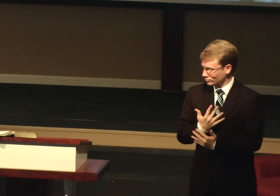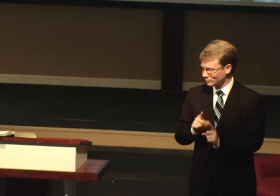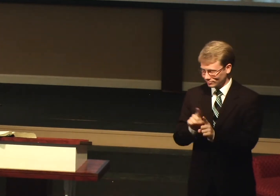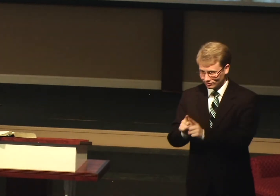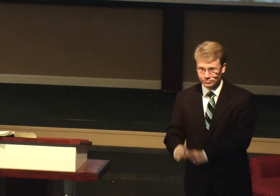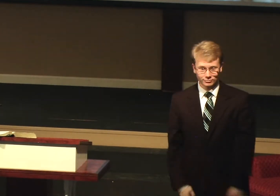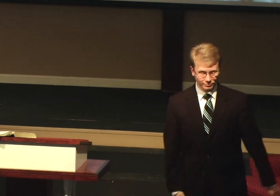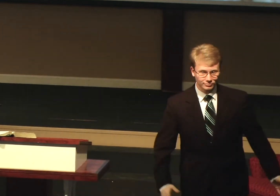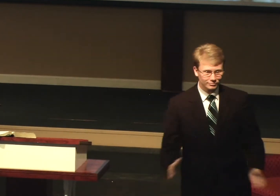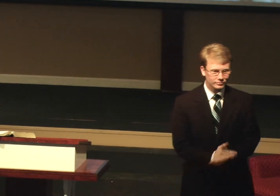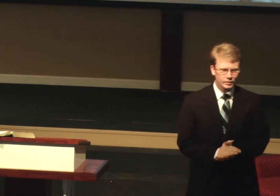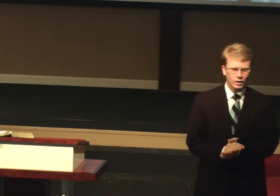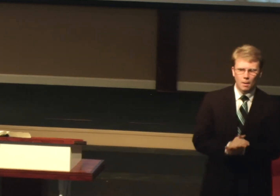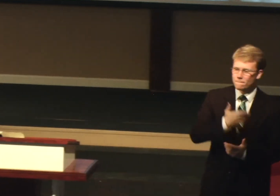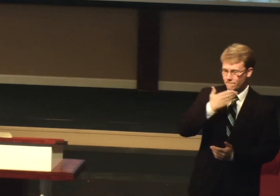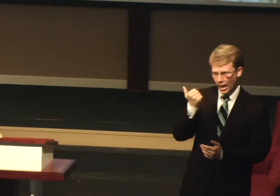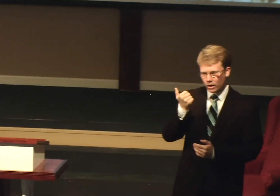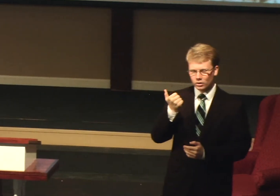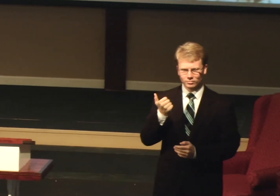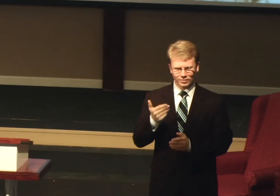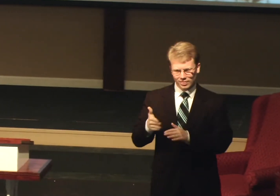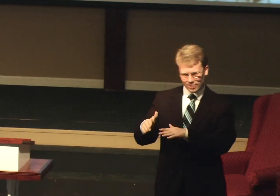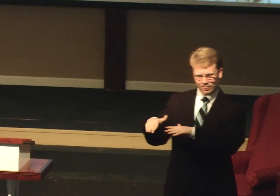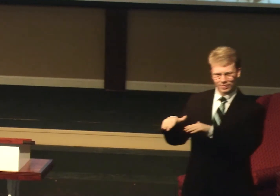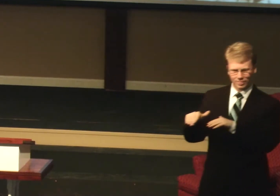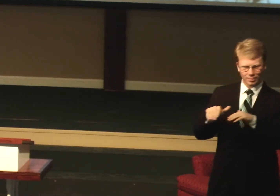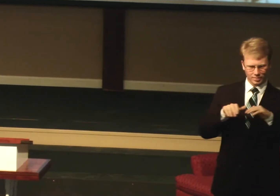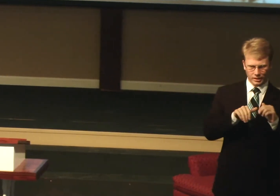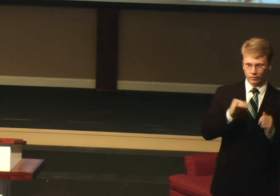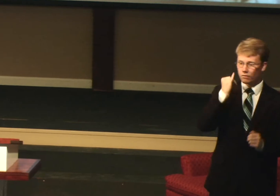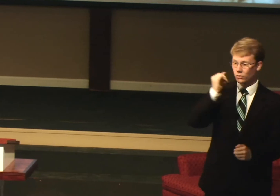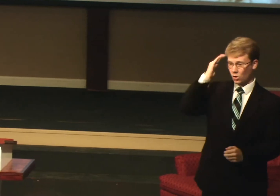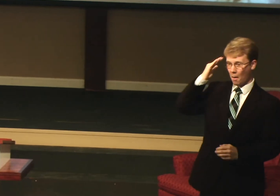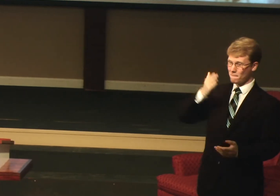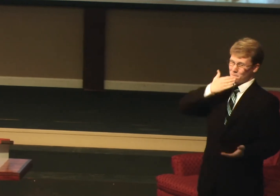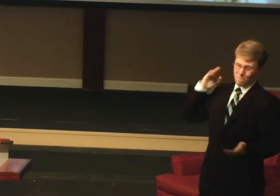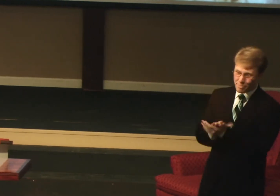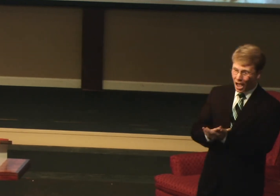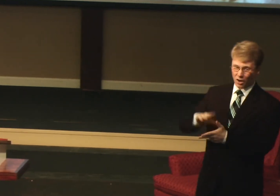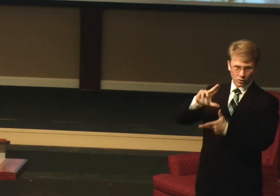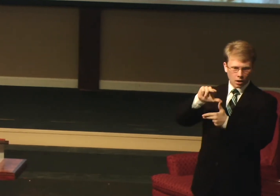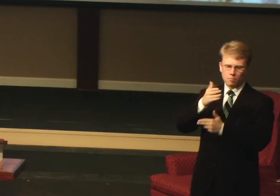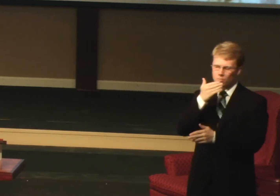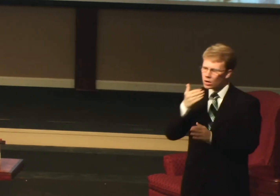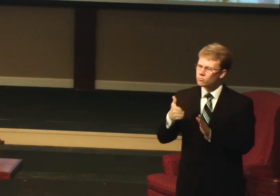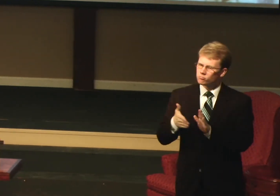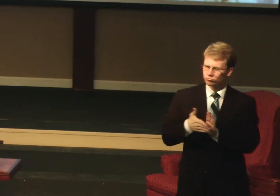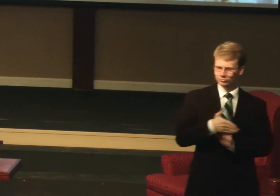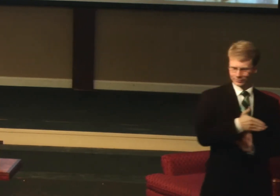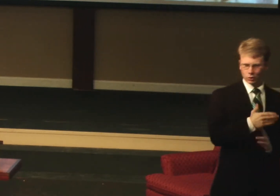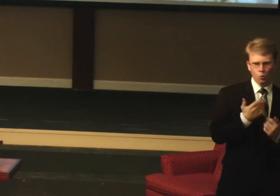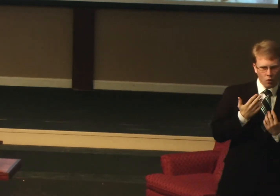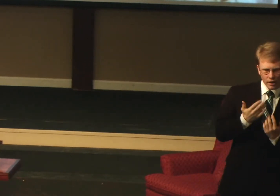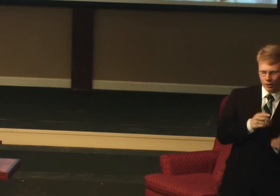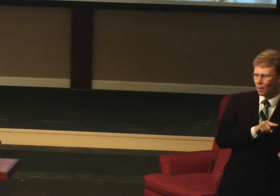you don't like me being part of that. It's better to move out of its way. When you have hurricanes coming